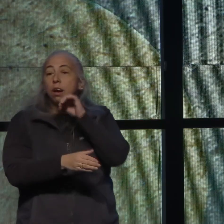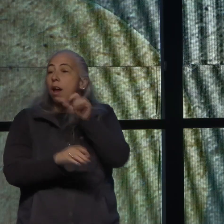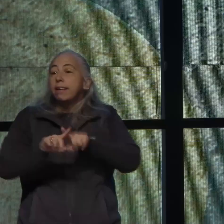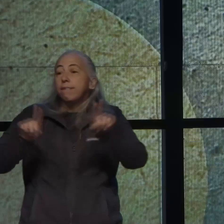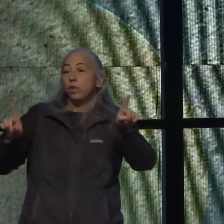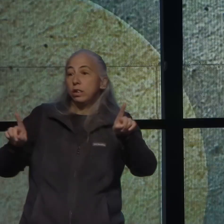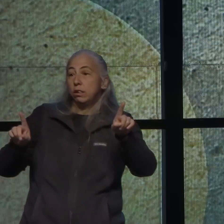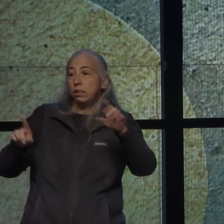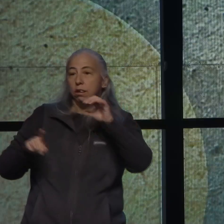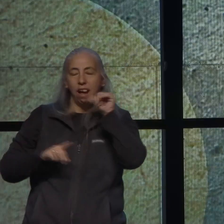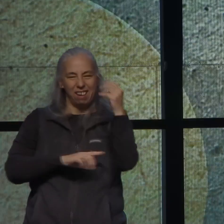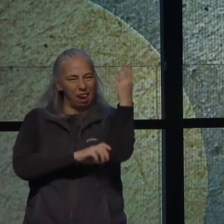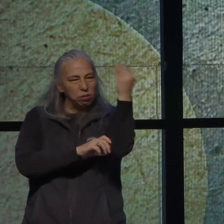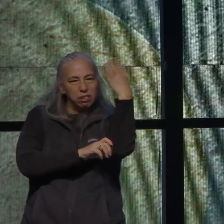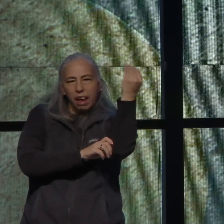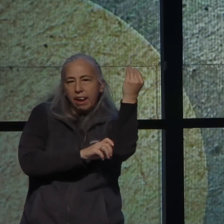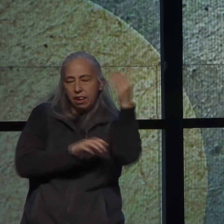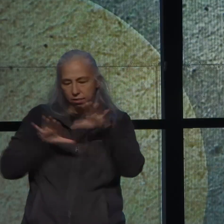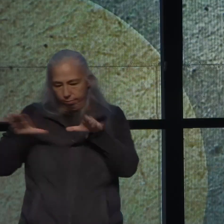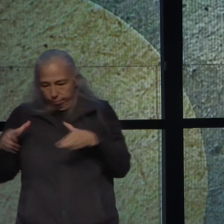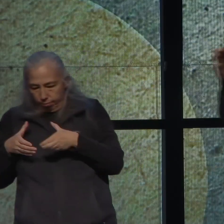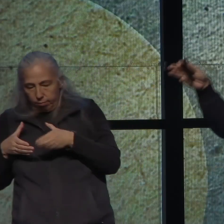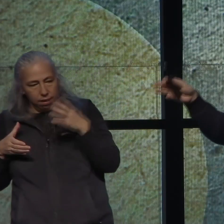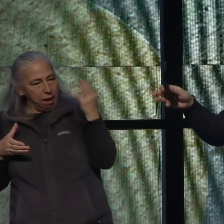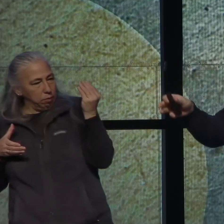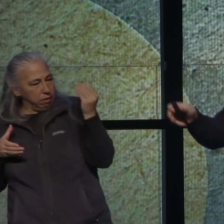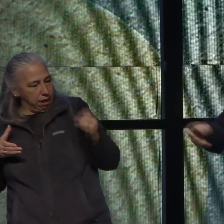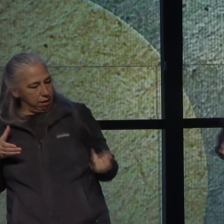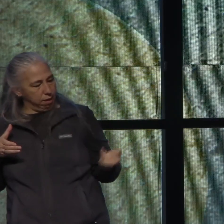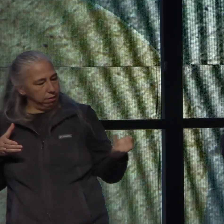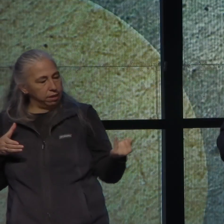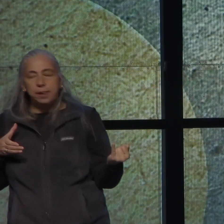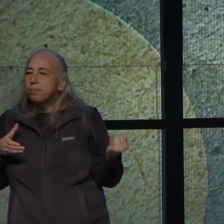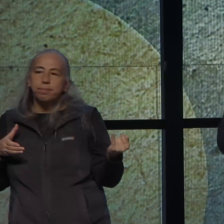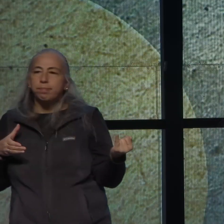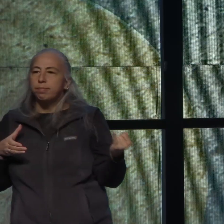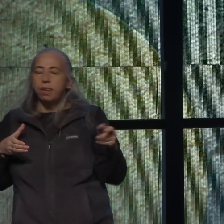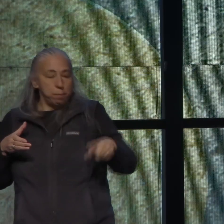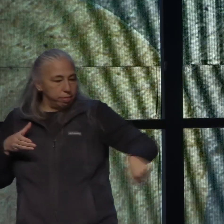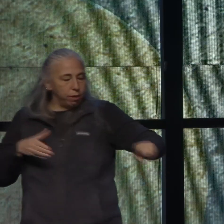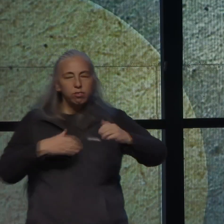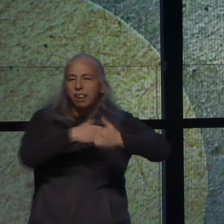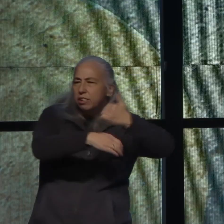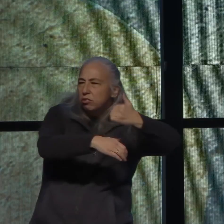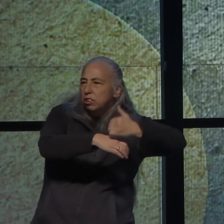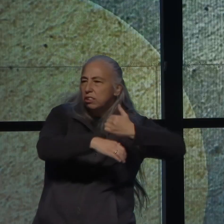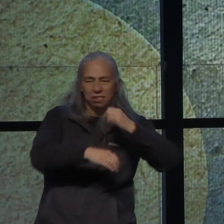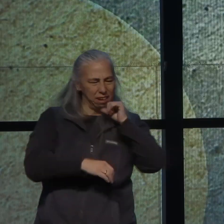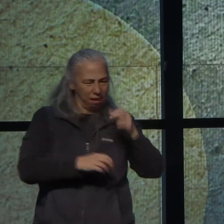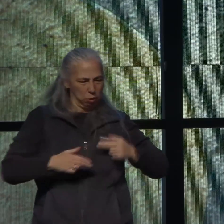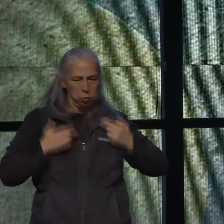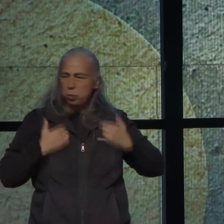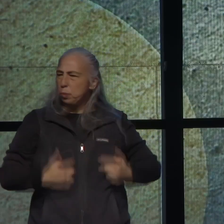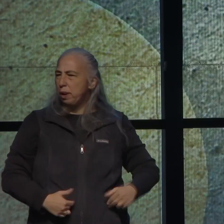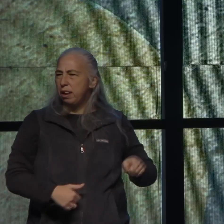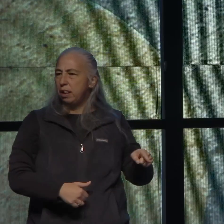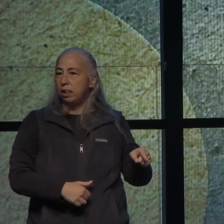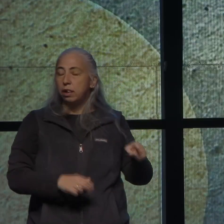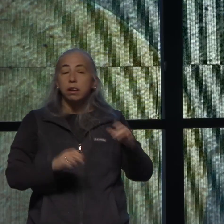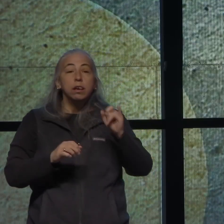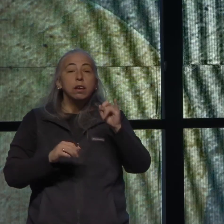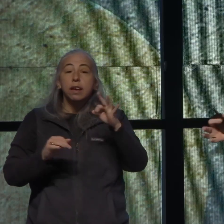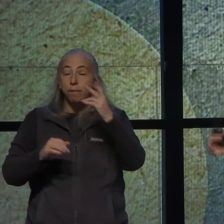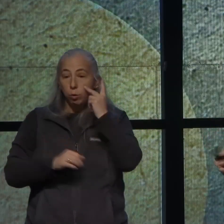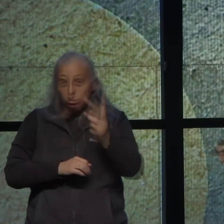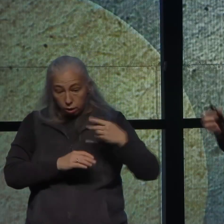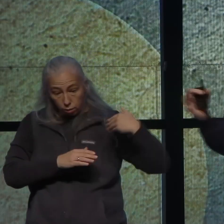as dangerous and nearly inhuman. And we can look through history and we can see some of the